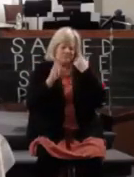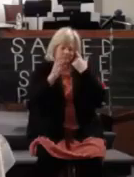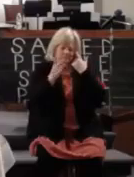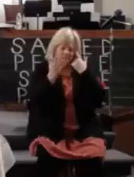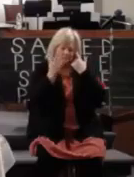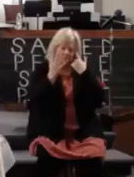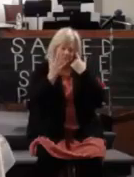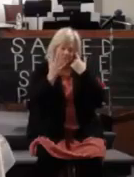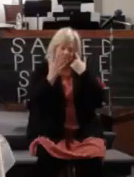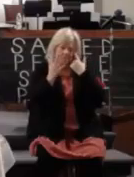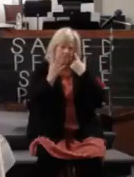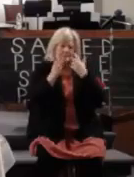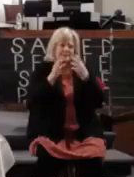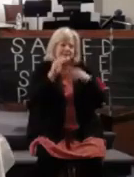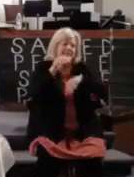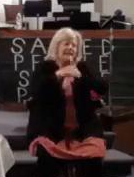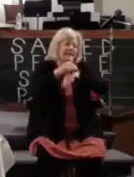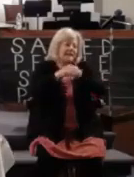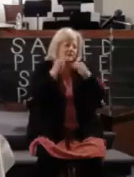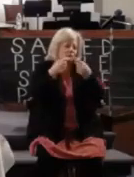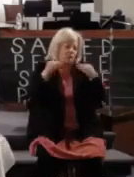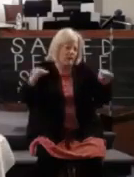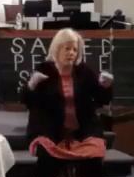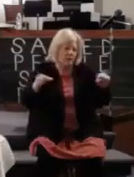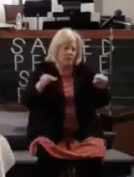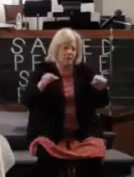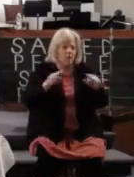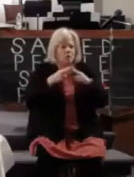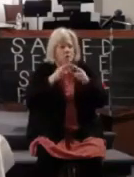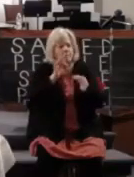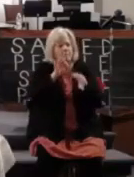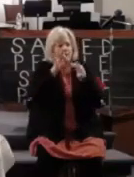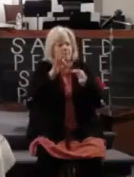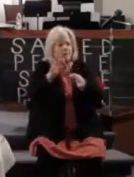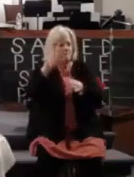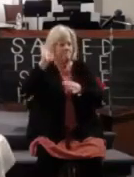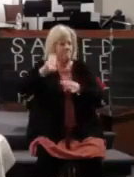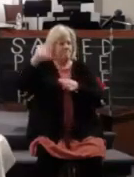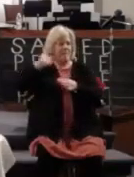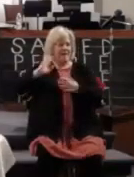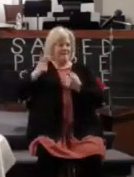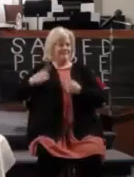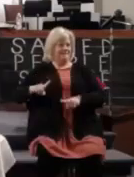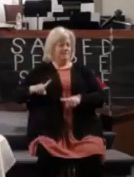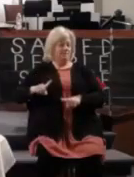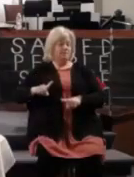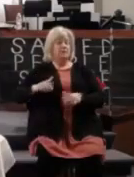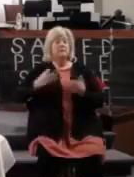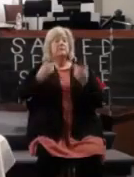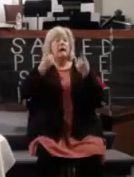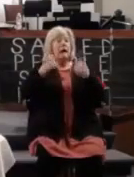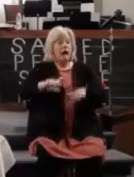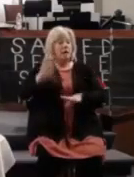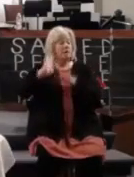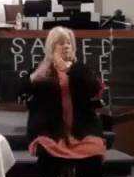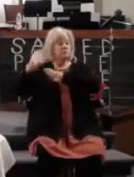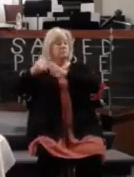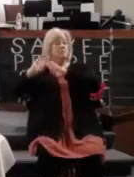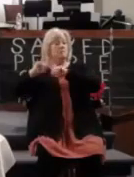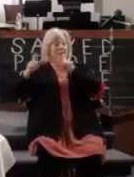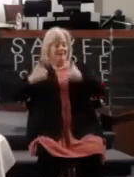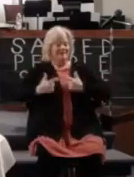What that means is it has already happened and we are living it now. A